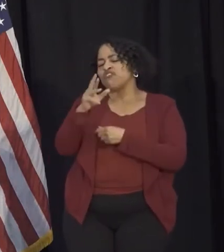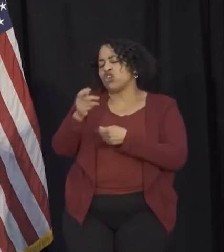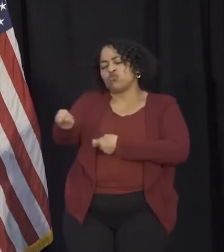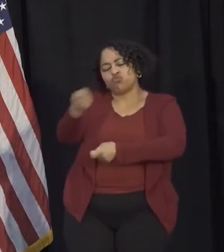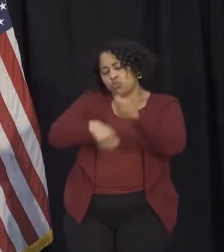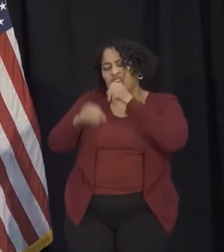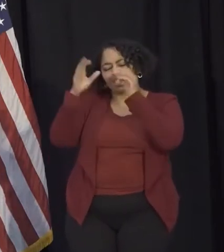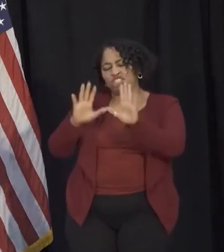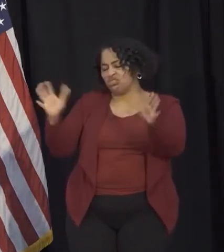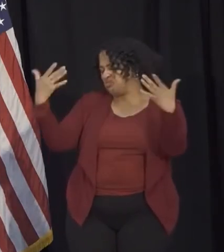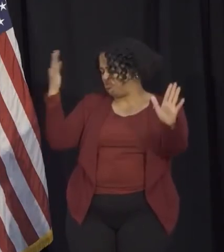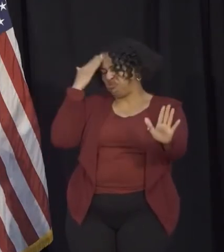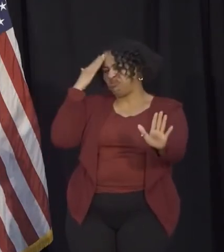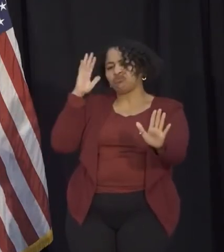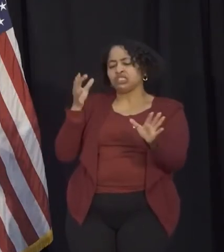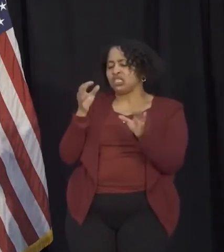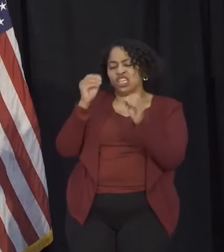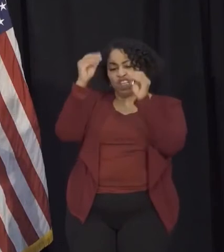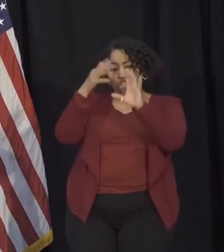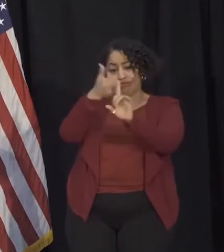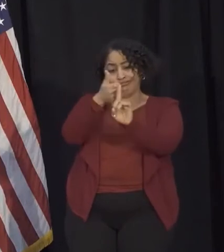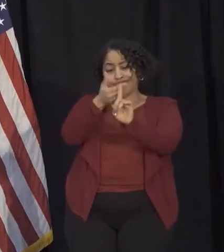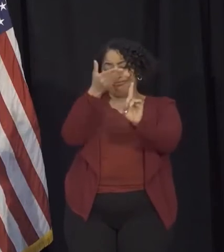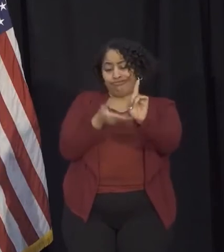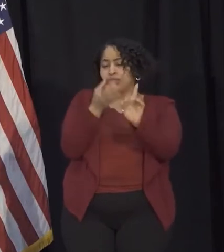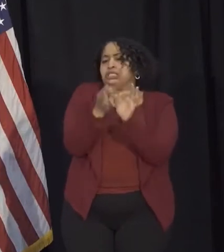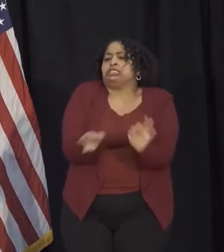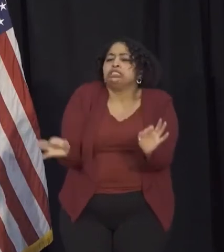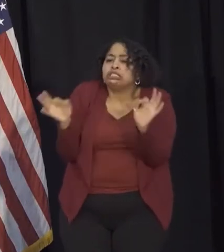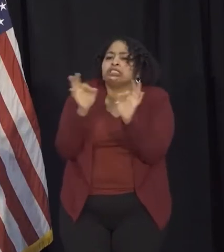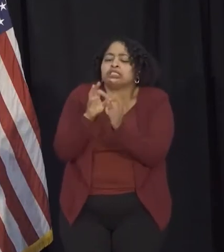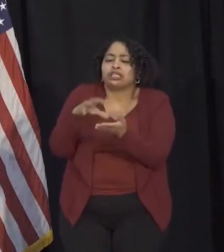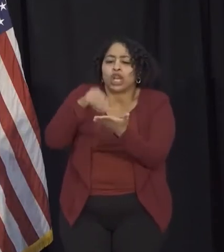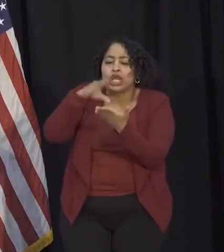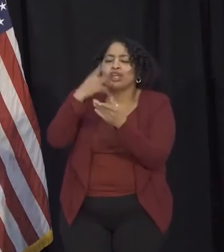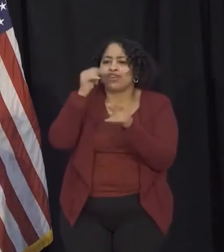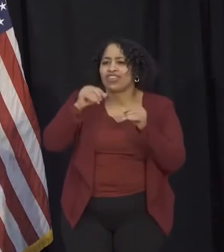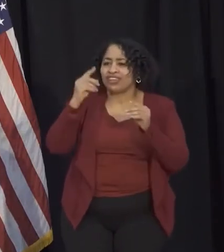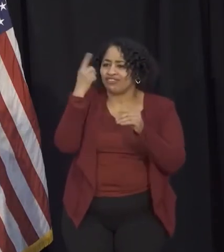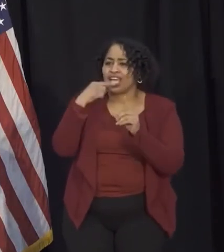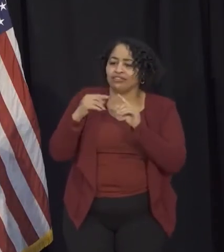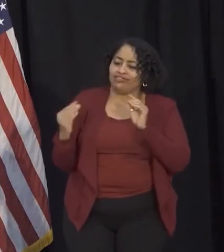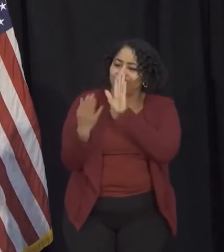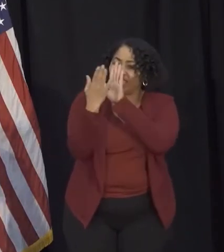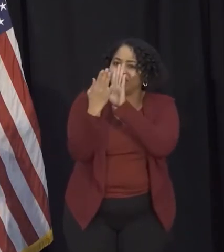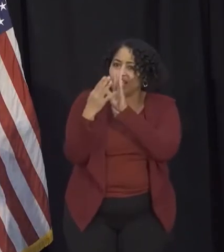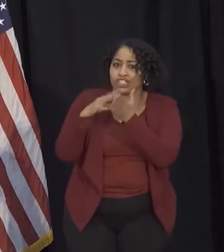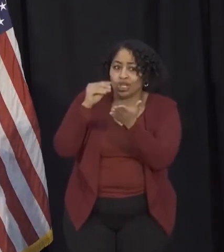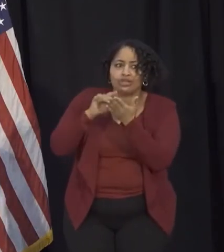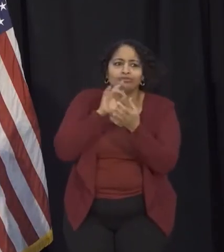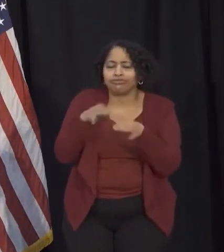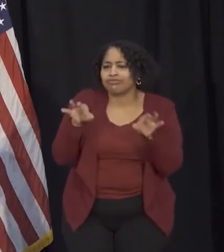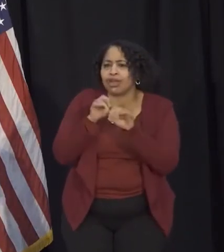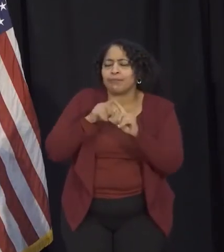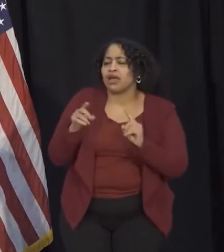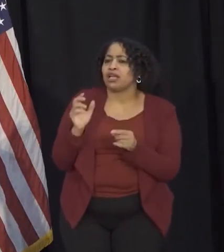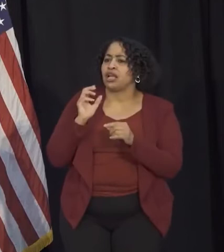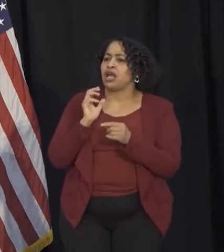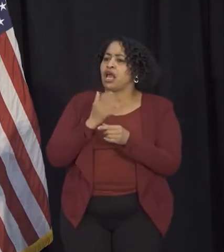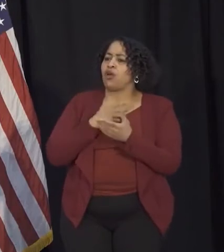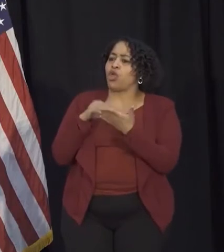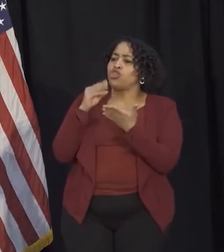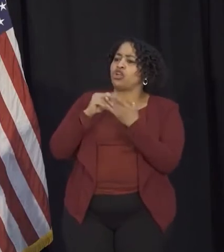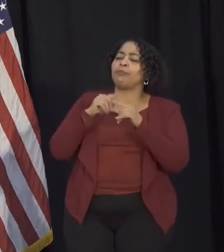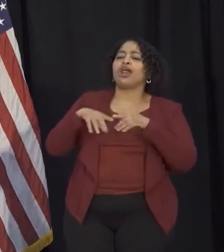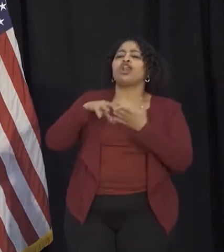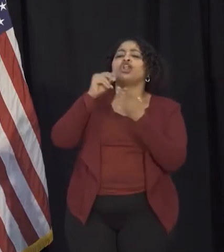know that. A teacher is a central component to learning, and that face-to-face instruction is essential. But online learning allows learning